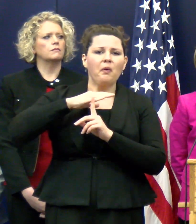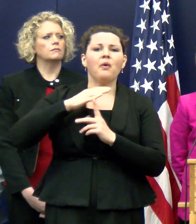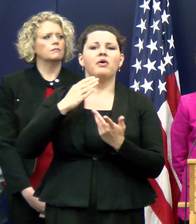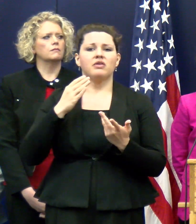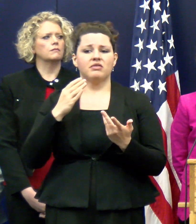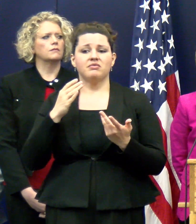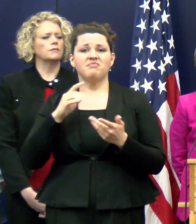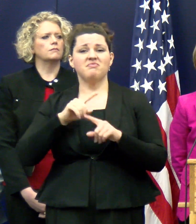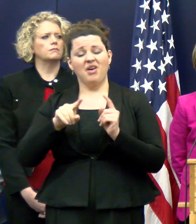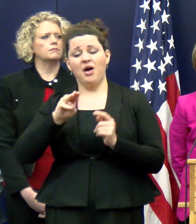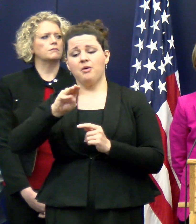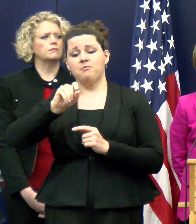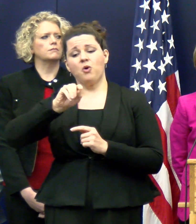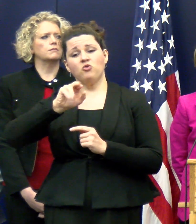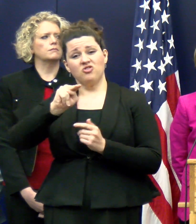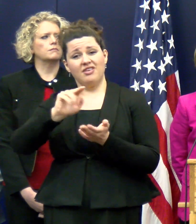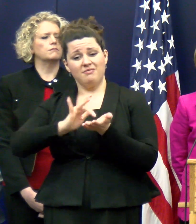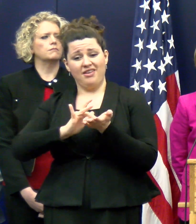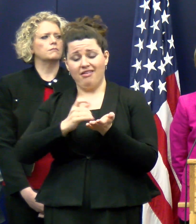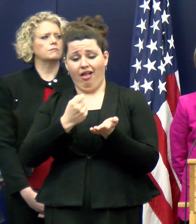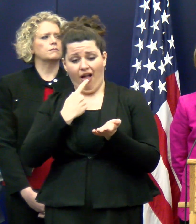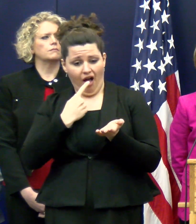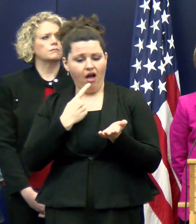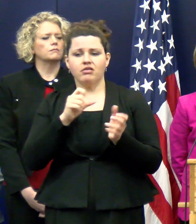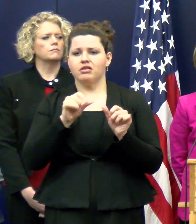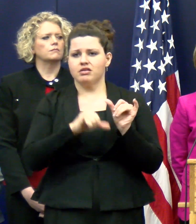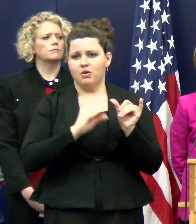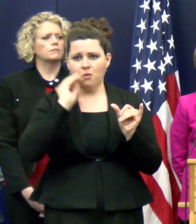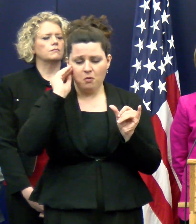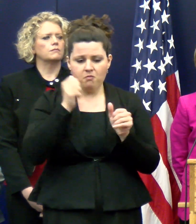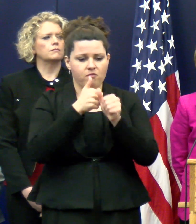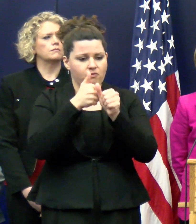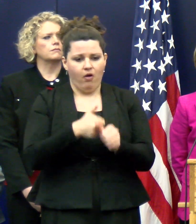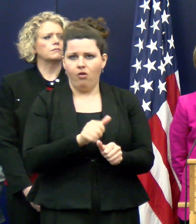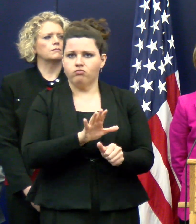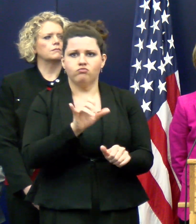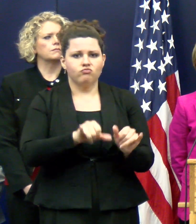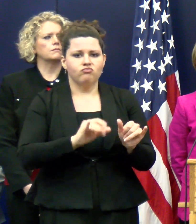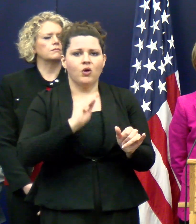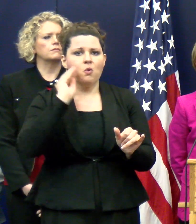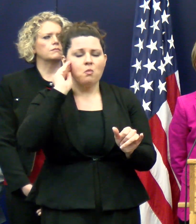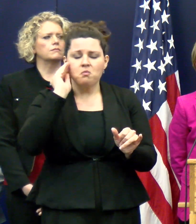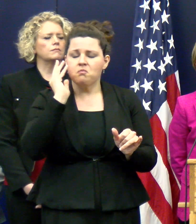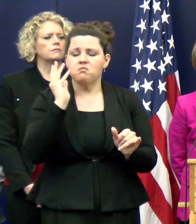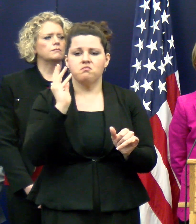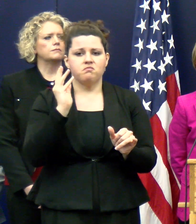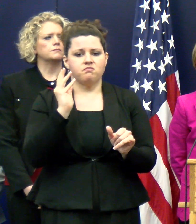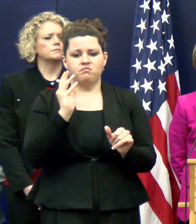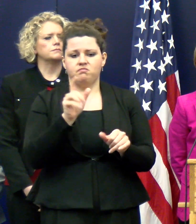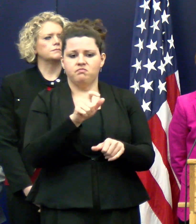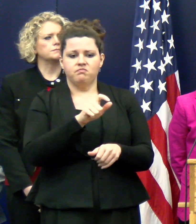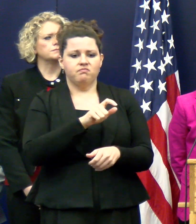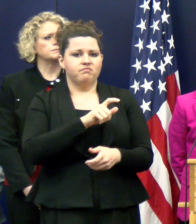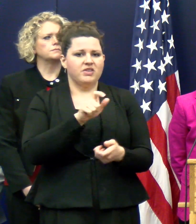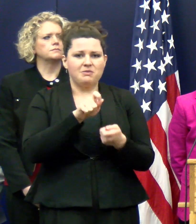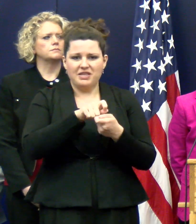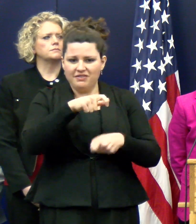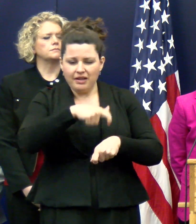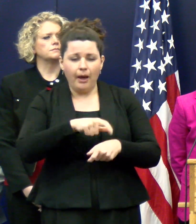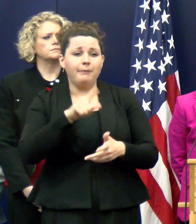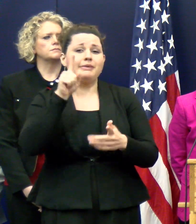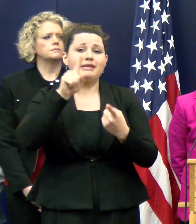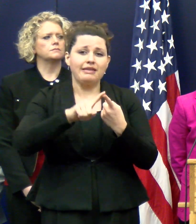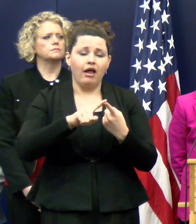can stay at home and sort of recover and follow the guidance we share, which is to stay at home for a certain period of time until your symptoms and